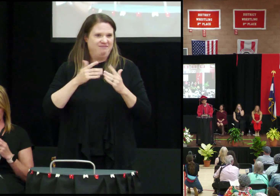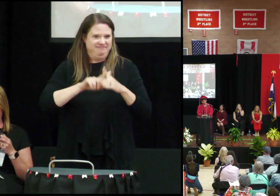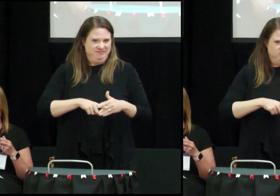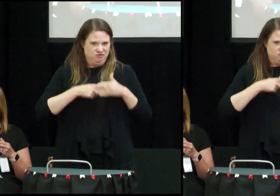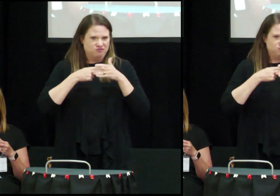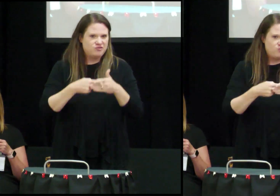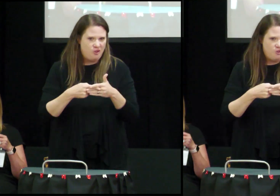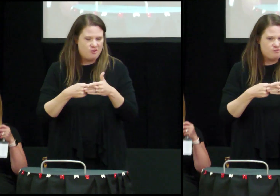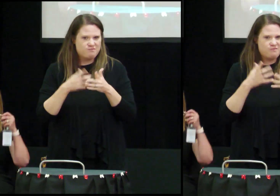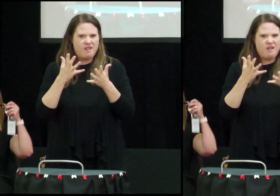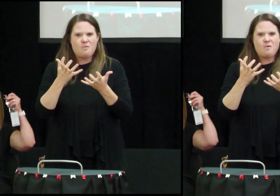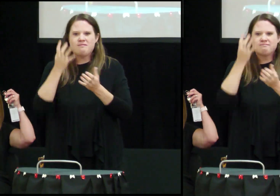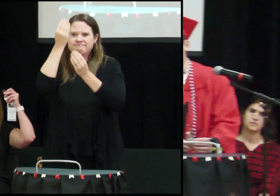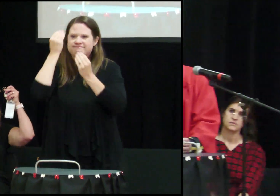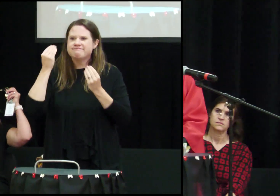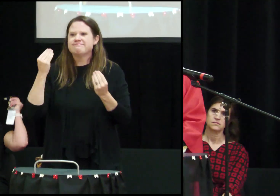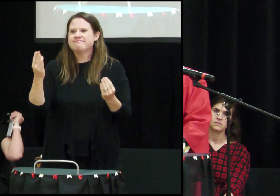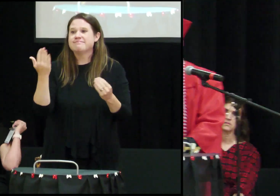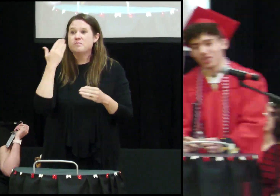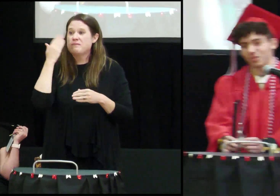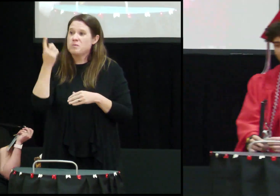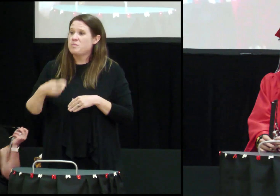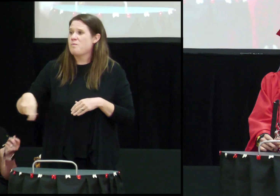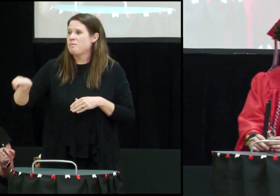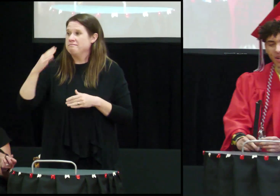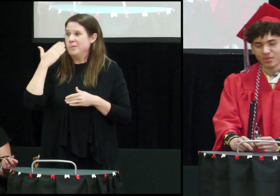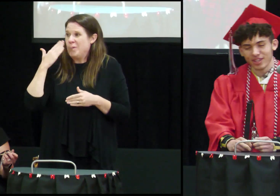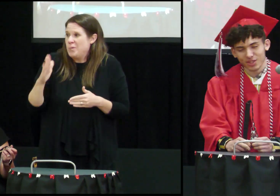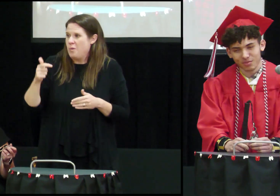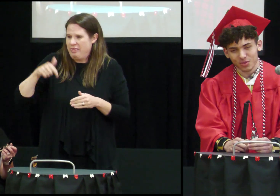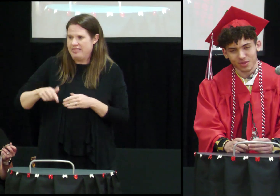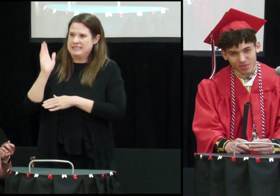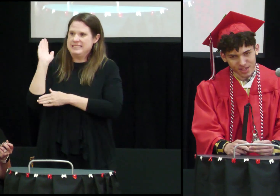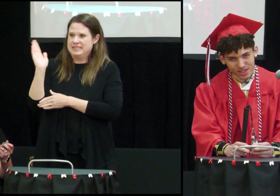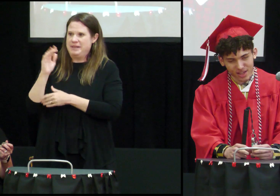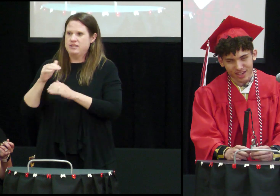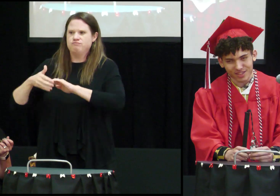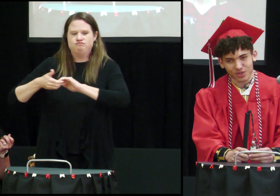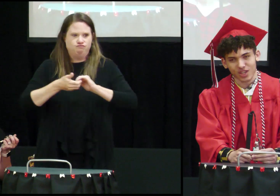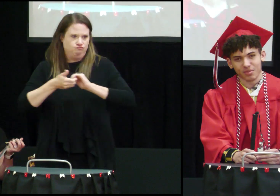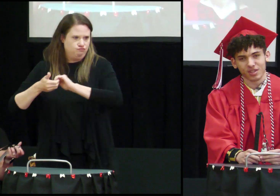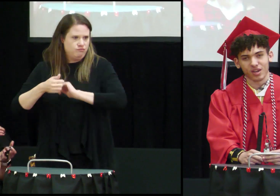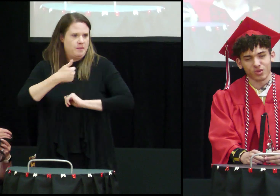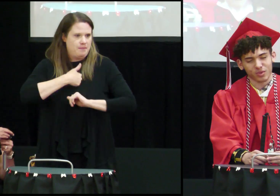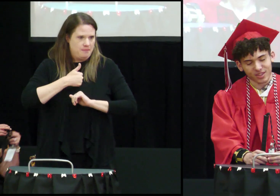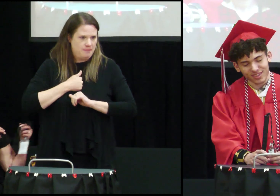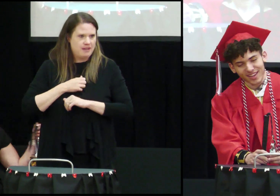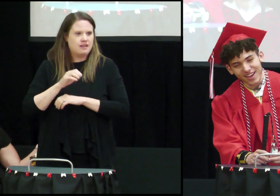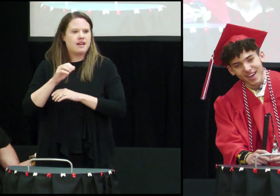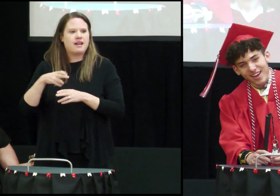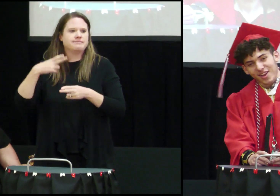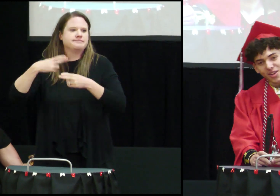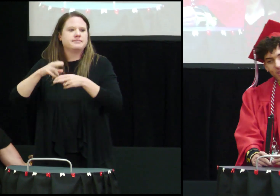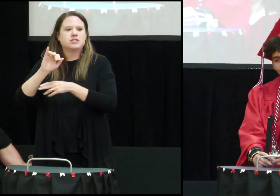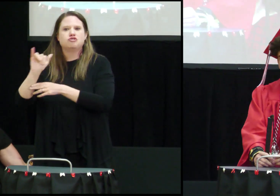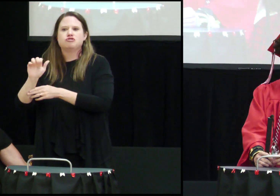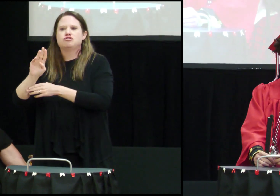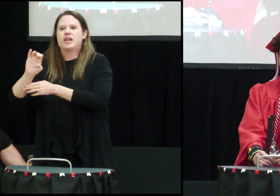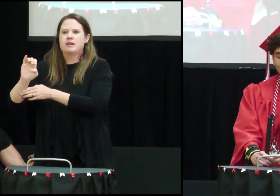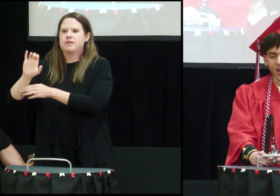let it be known, for those who don't know, that this speech was a collaboration between me and Jamie Kahumban. So without